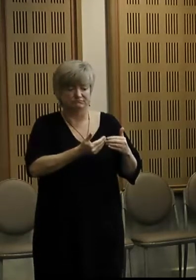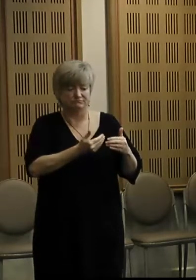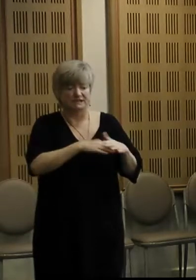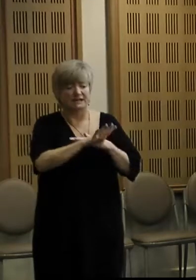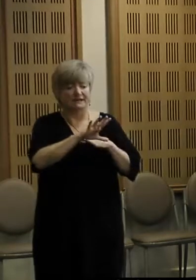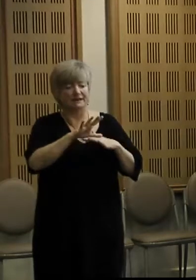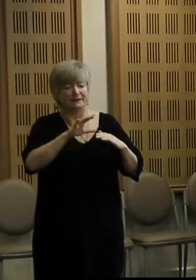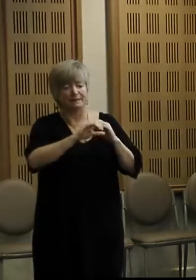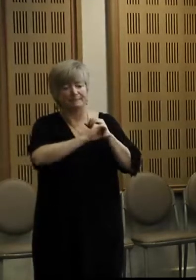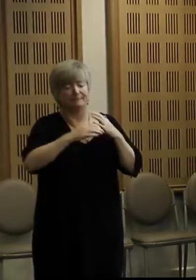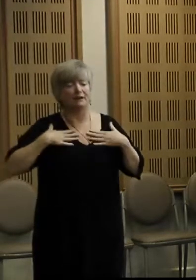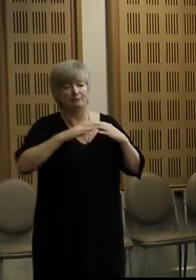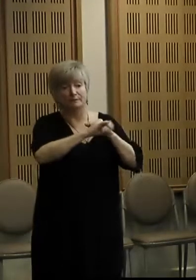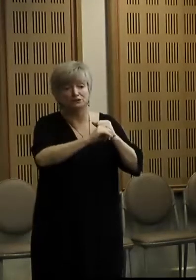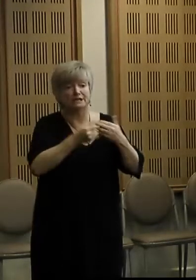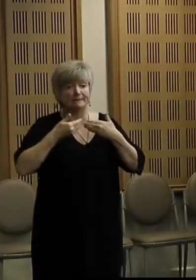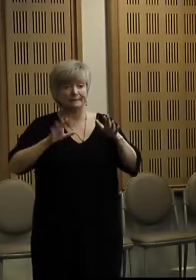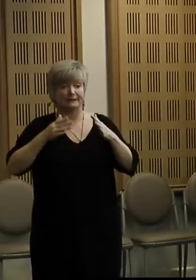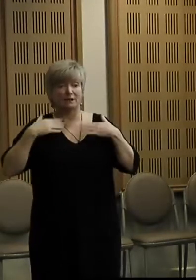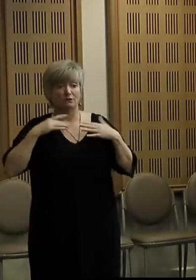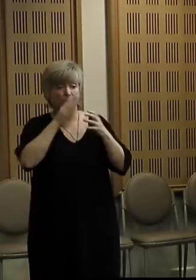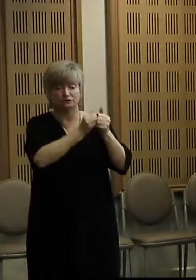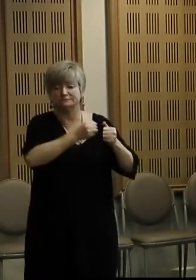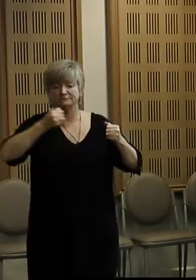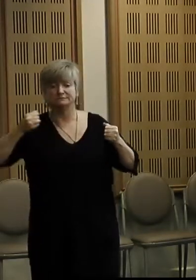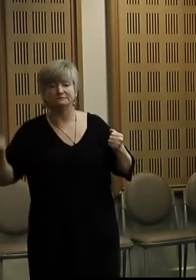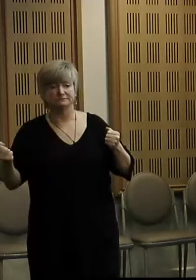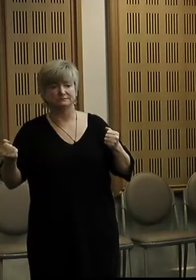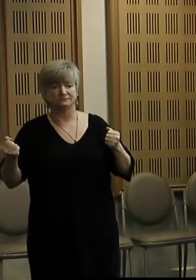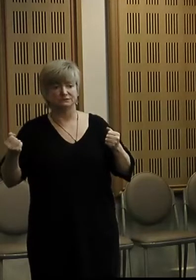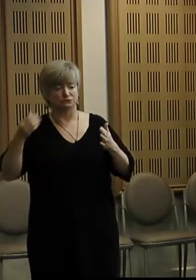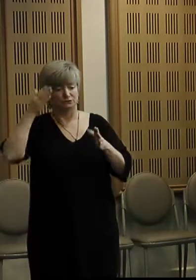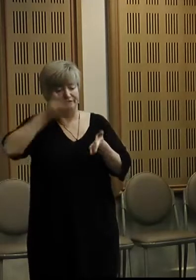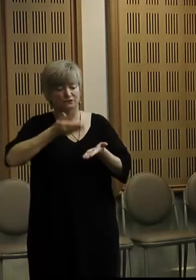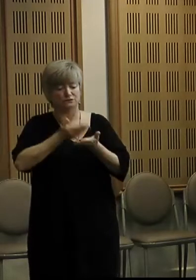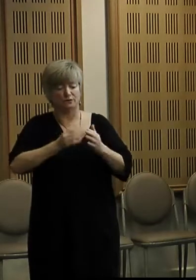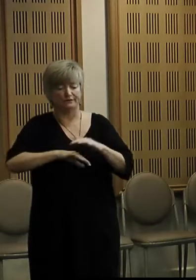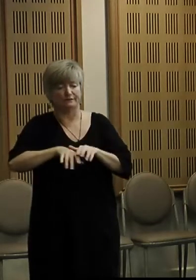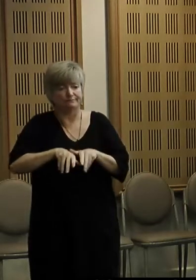public health. But we want to expand that to address those social determinants of health more broadly.